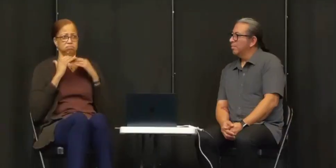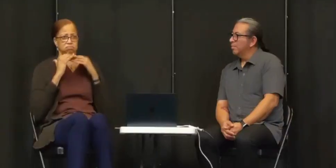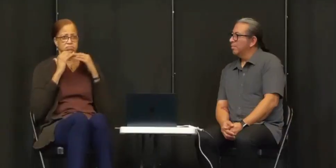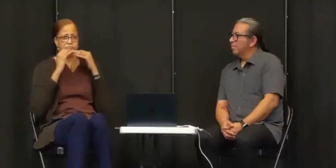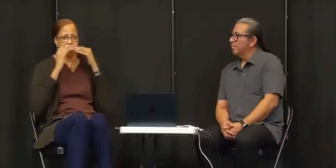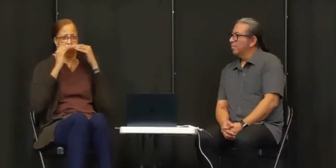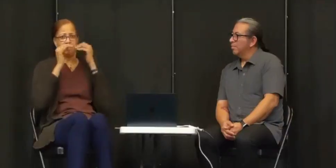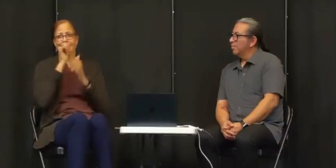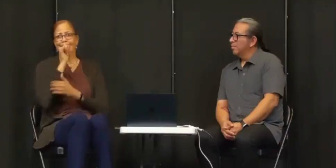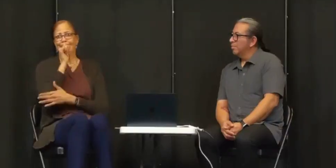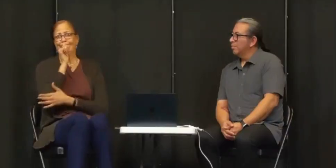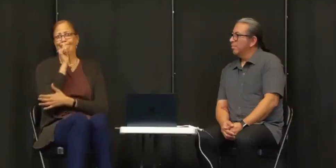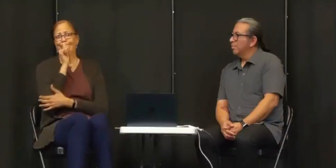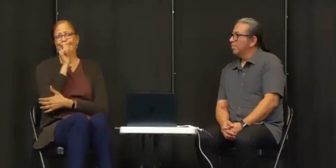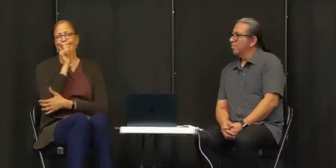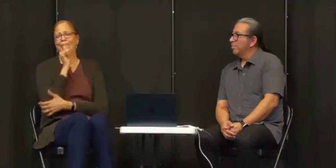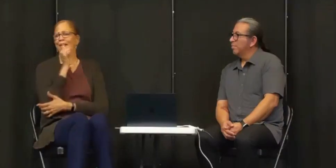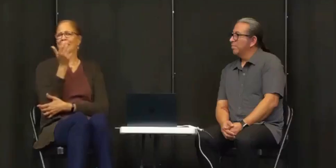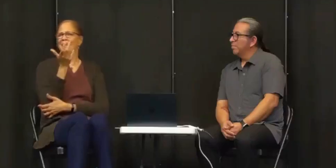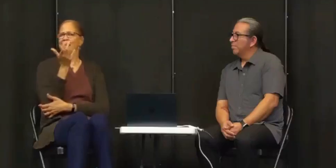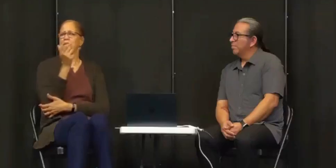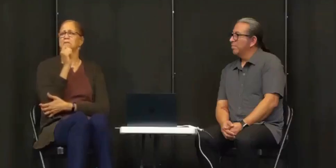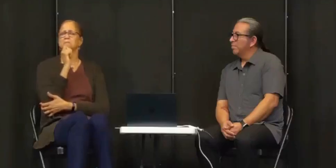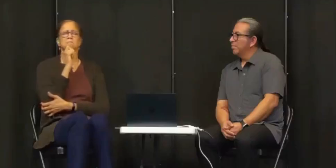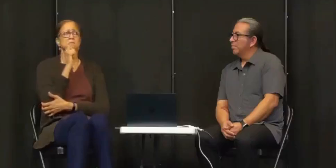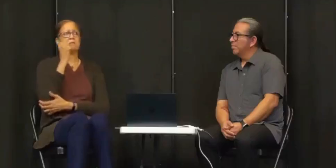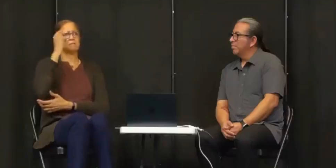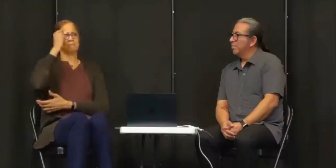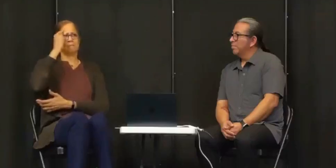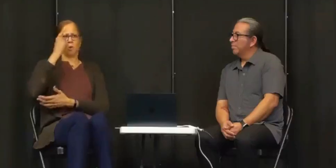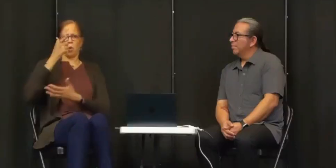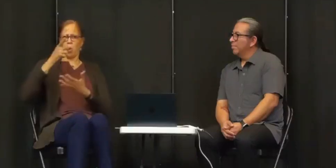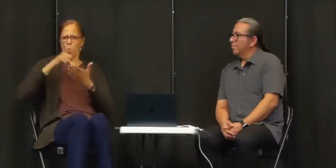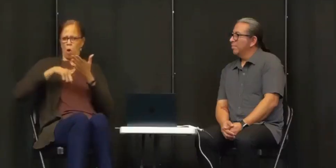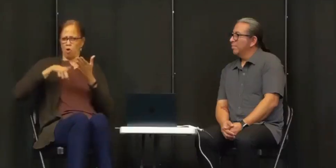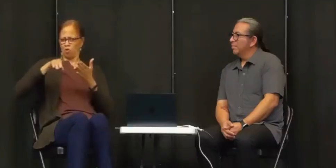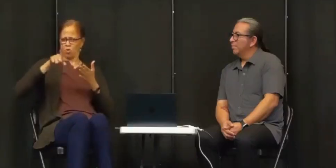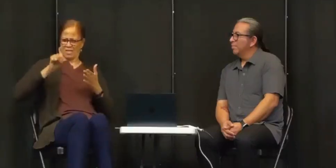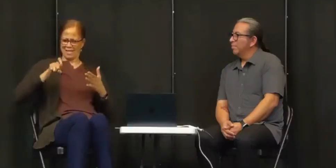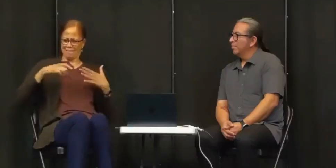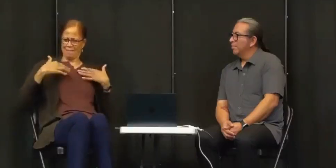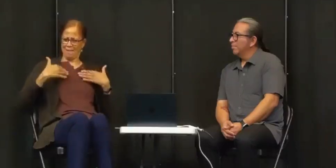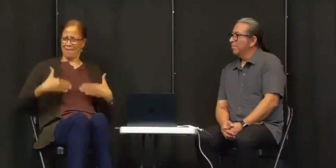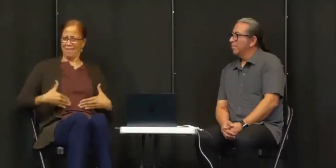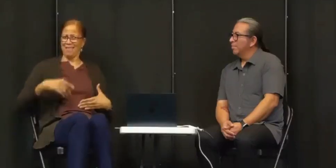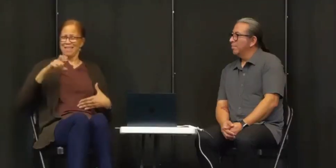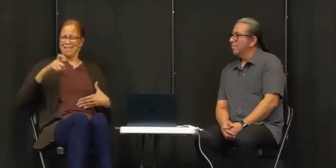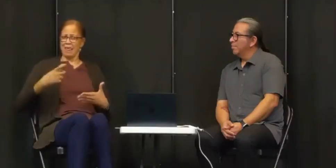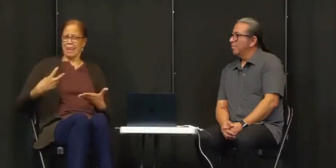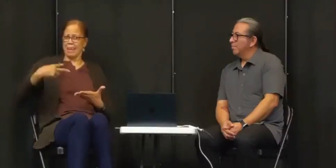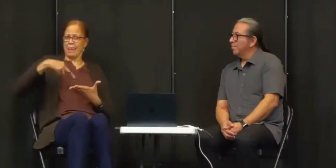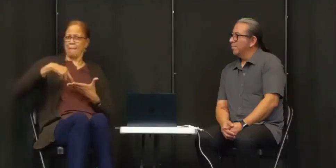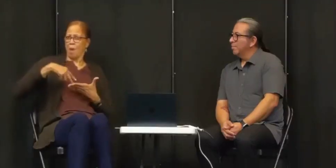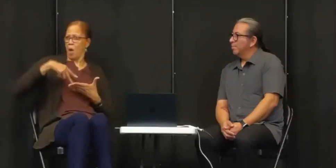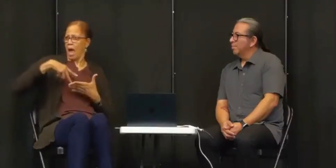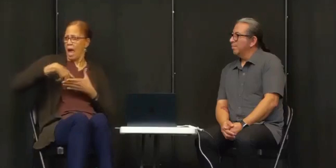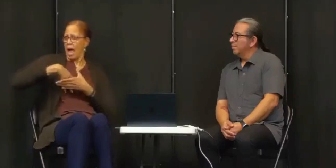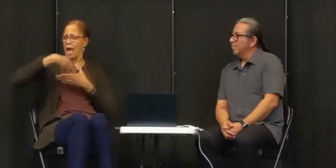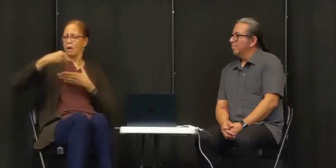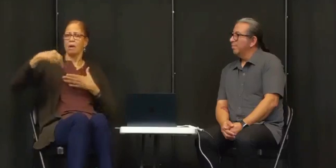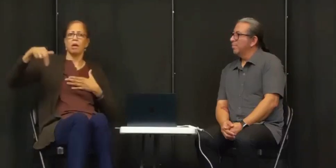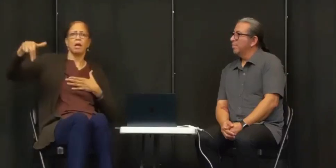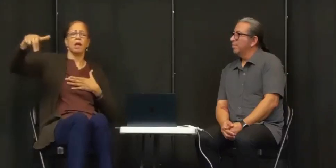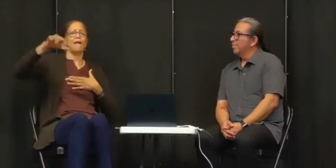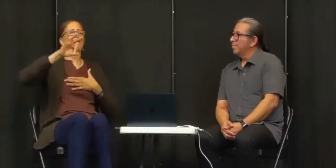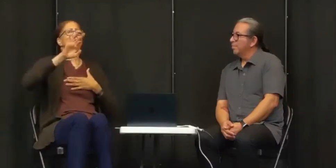overwhelming, you're doing all this work just trying to understand. Your patience is wearing thin, and you may think, okay, what do I physically